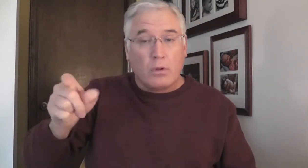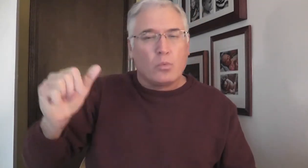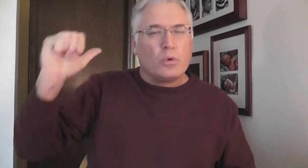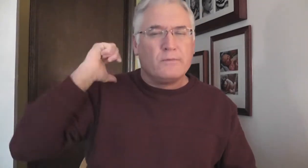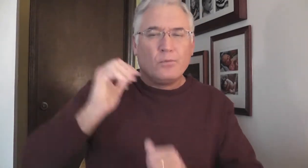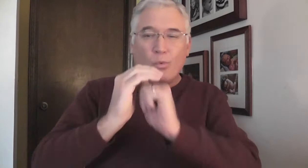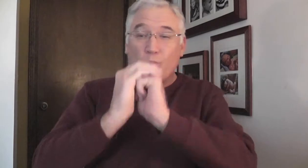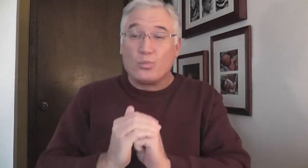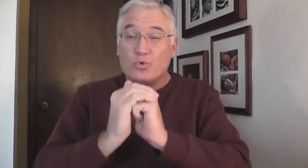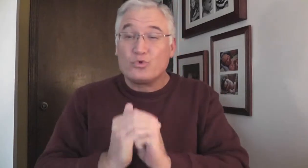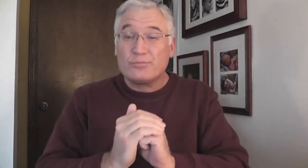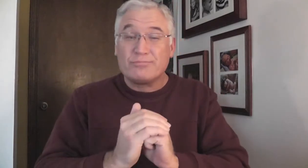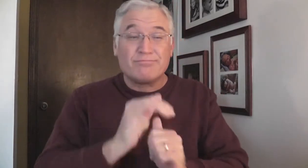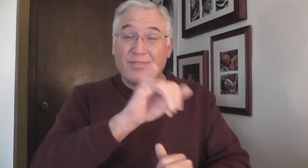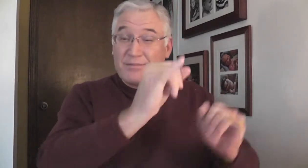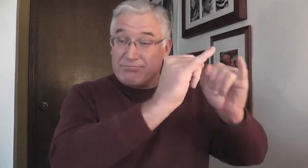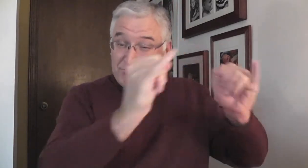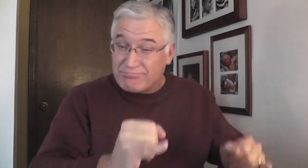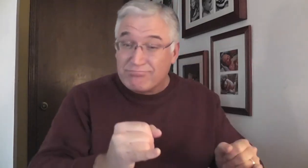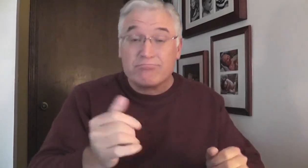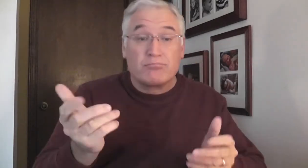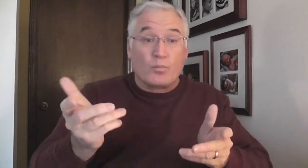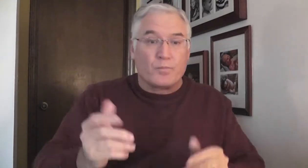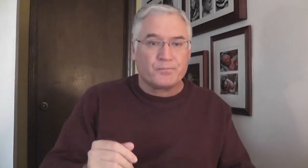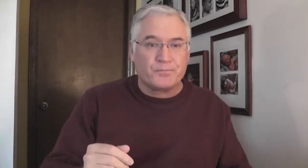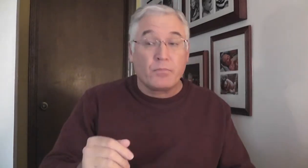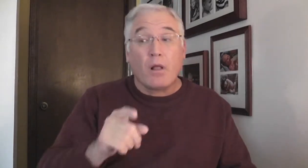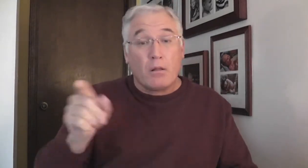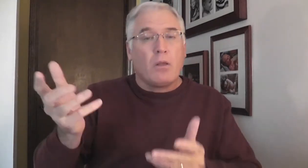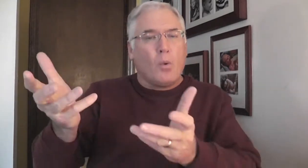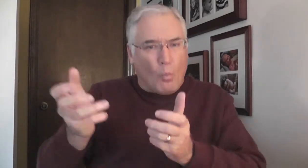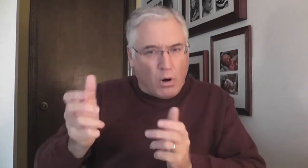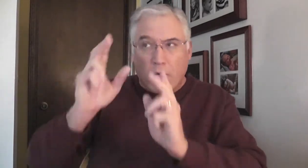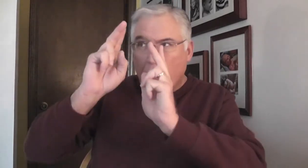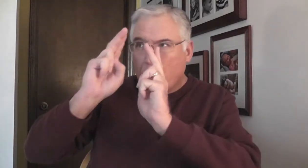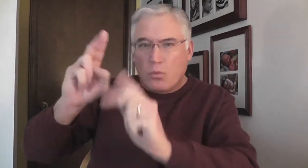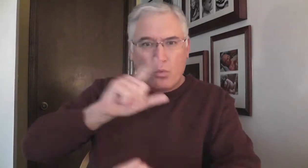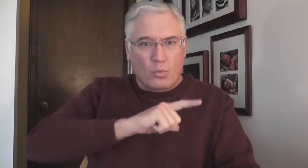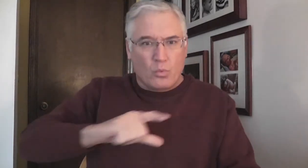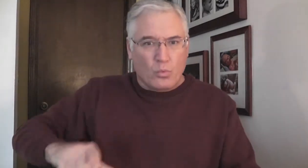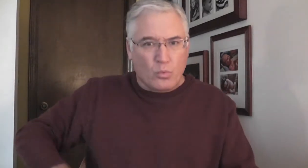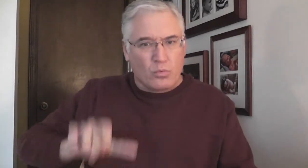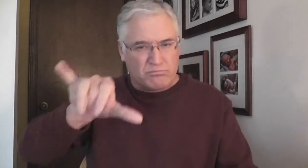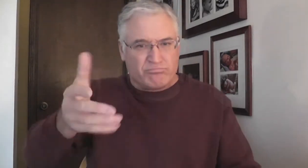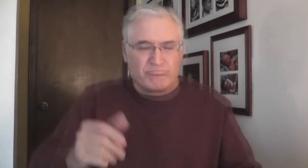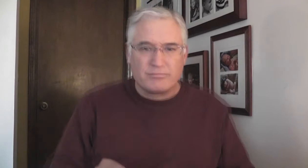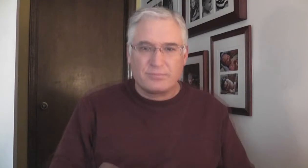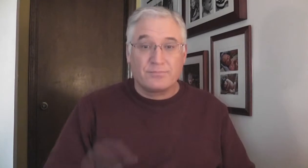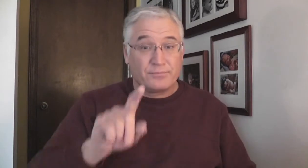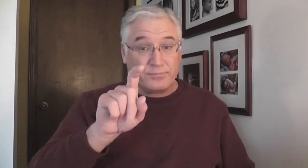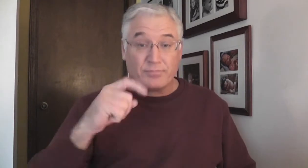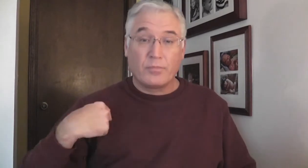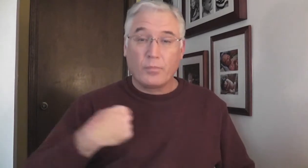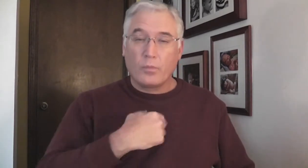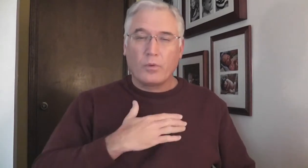them. But they were refusing to worship this idol. They wanted to honor God.